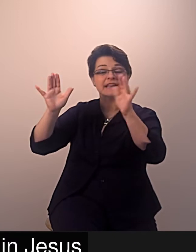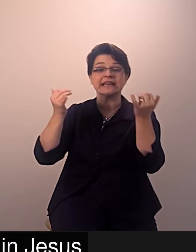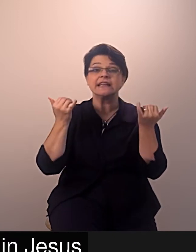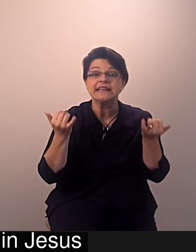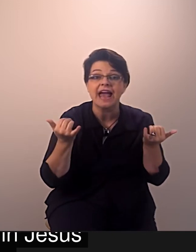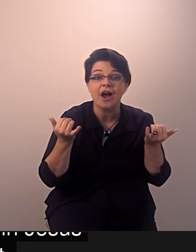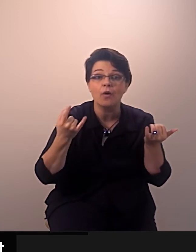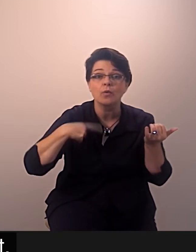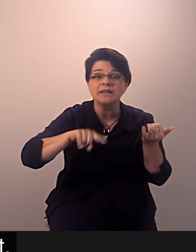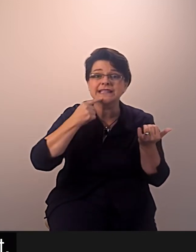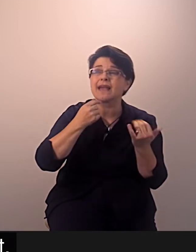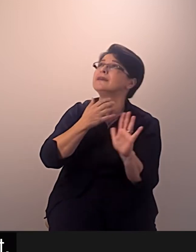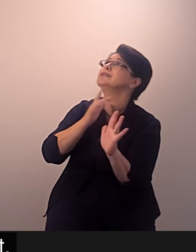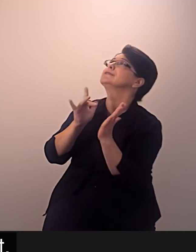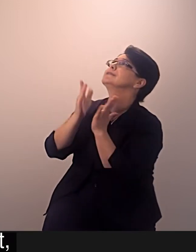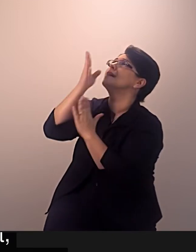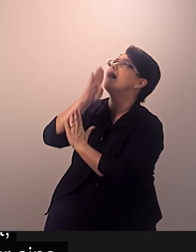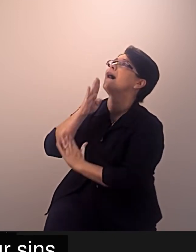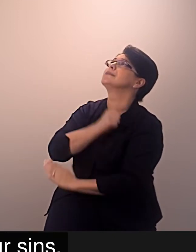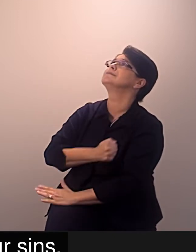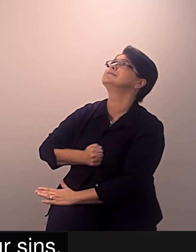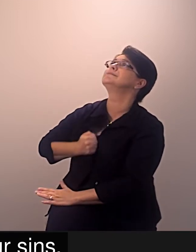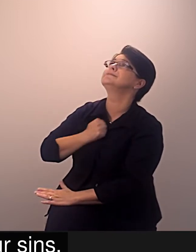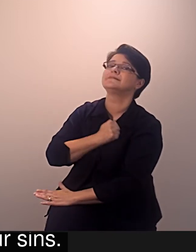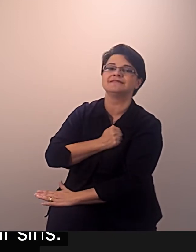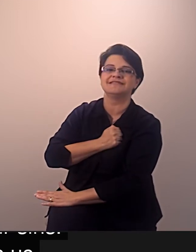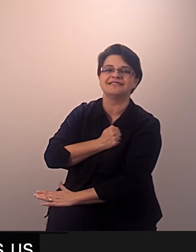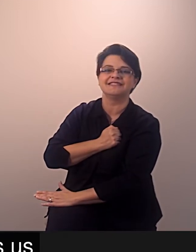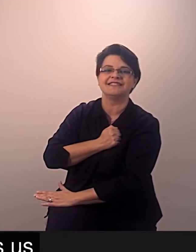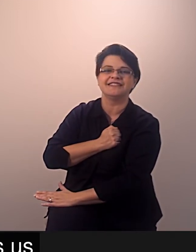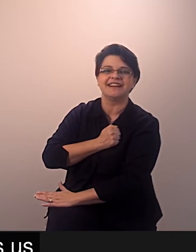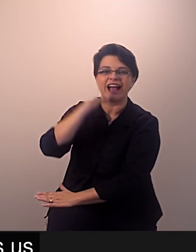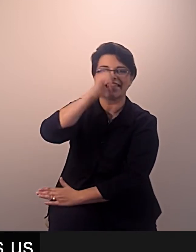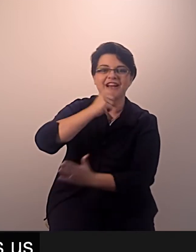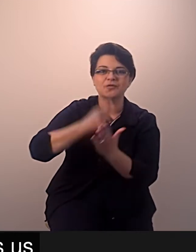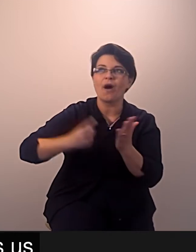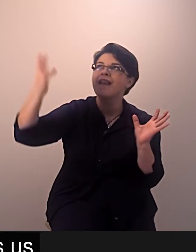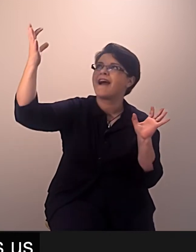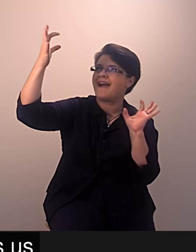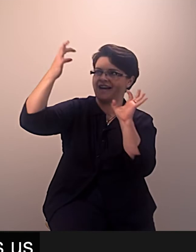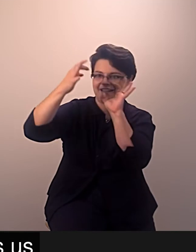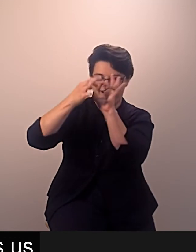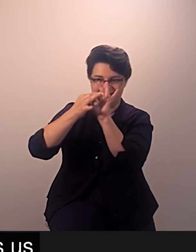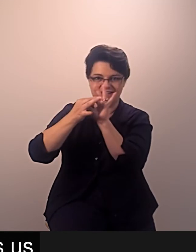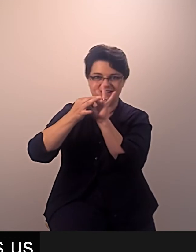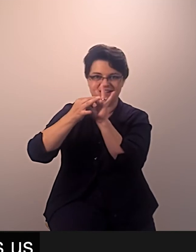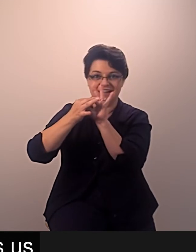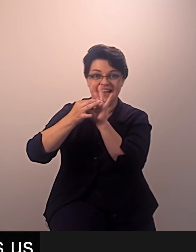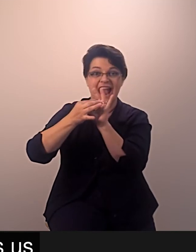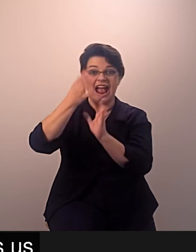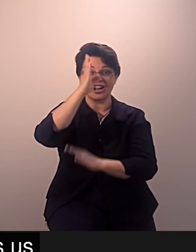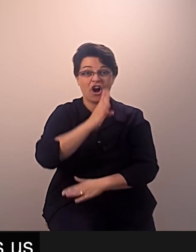sins. Jesus makes us God's children and his friends.